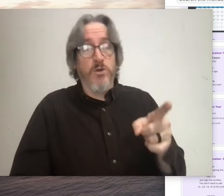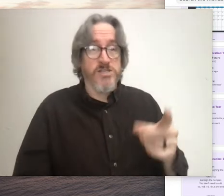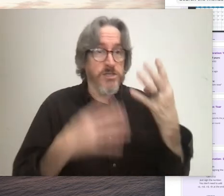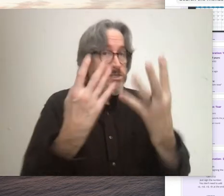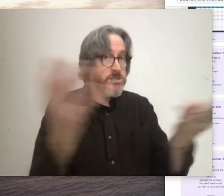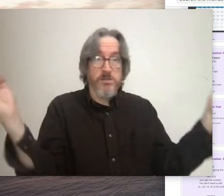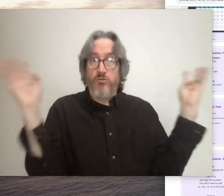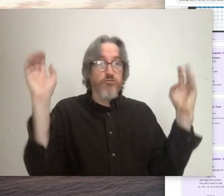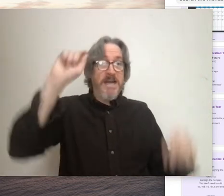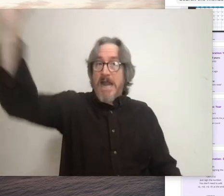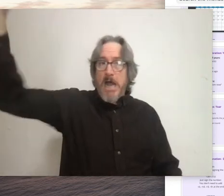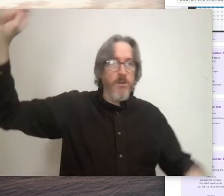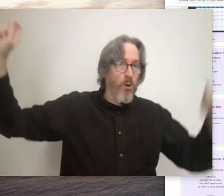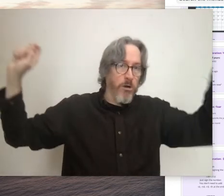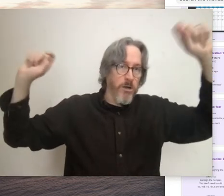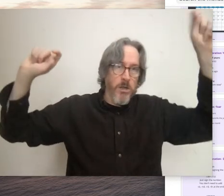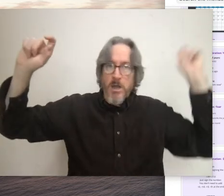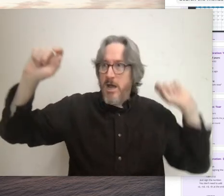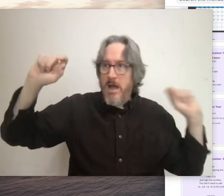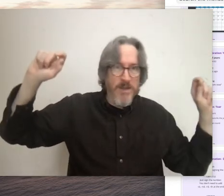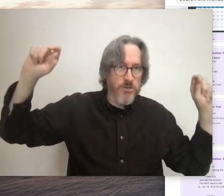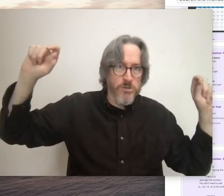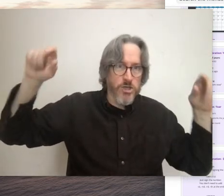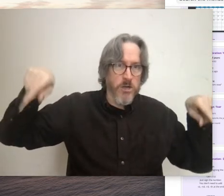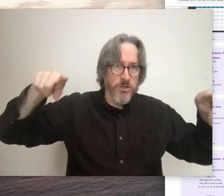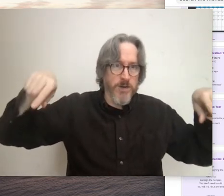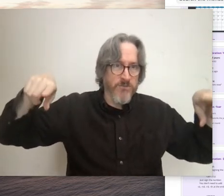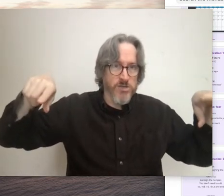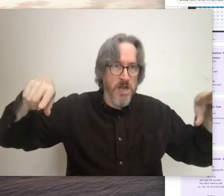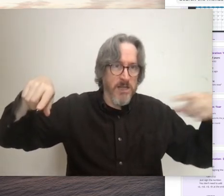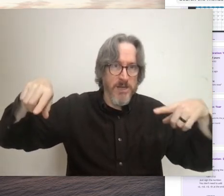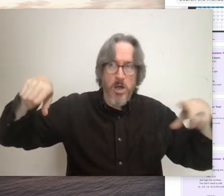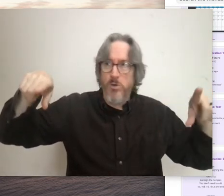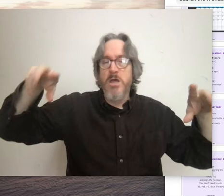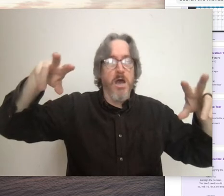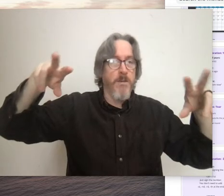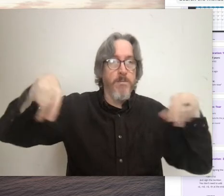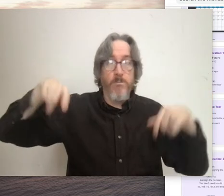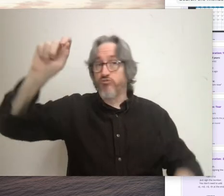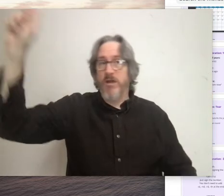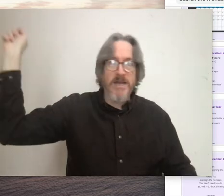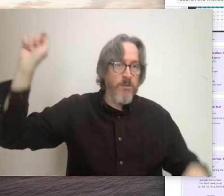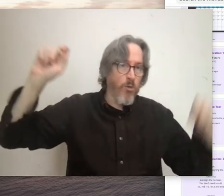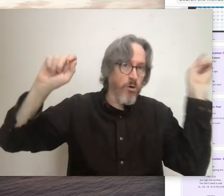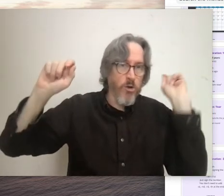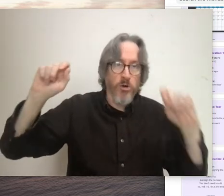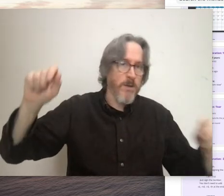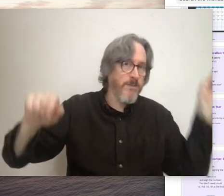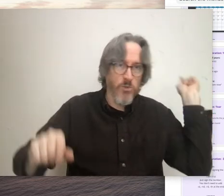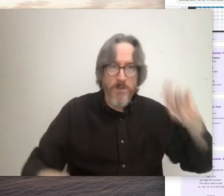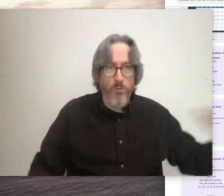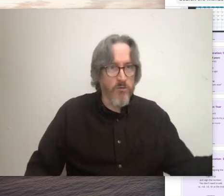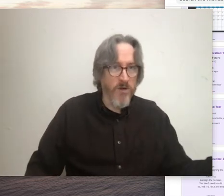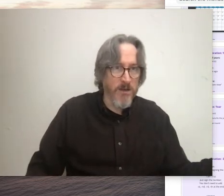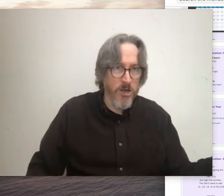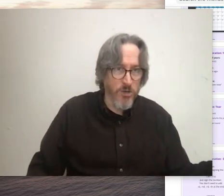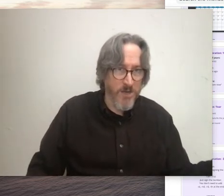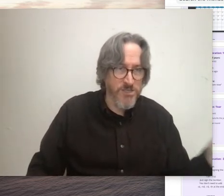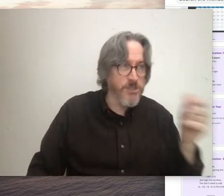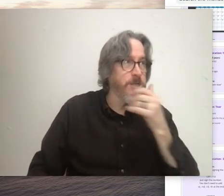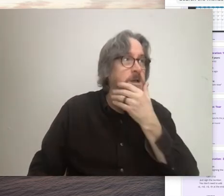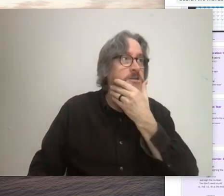specific questions, write it on the board. I'll make sure there's chalk in the tray. If there's not, let me know. Write it on the board or come up to the whiteboard and